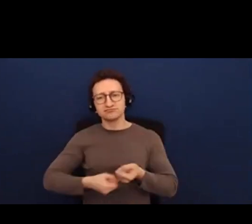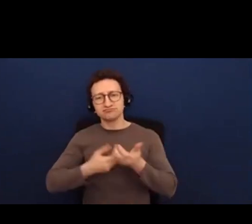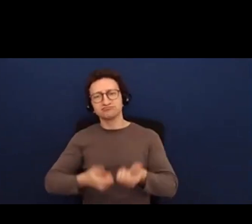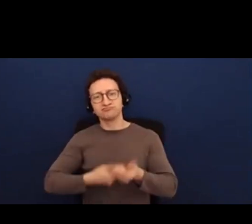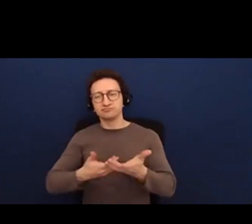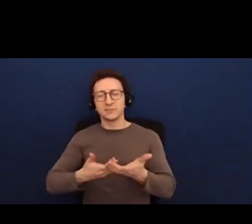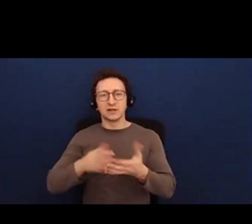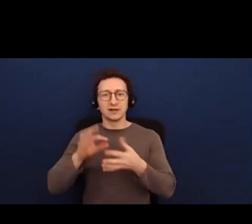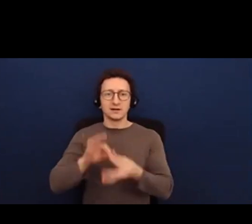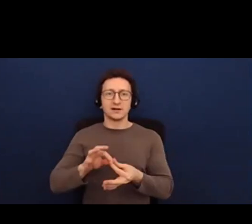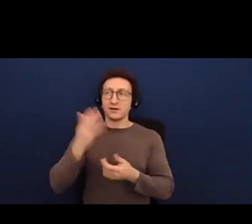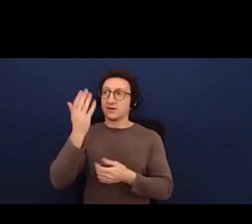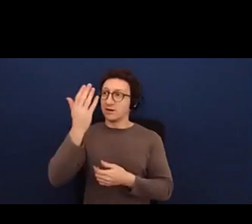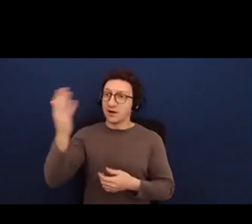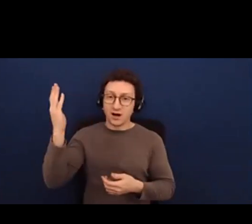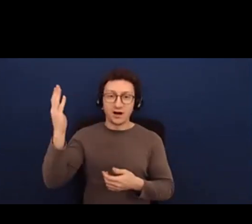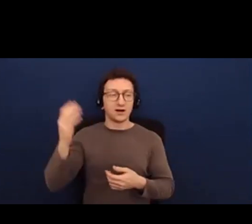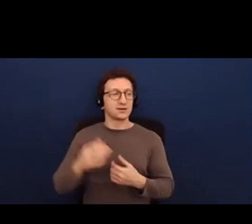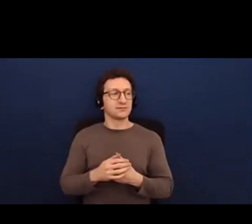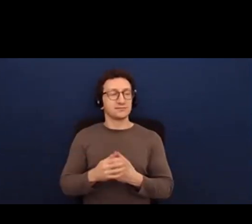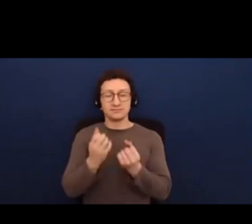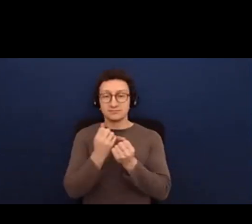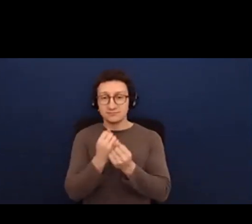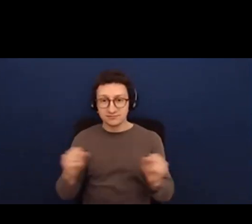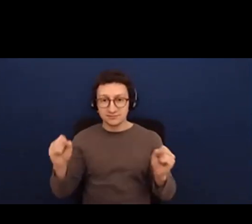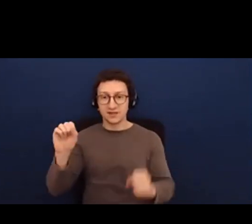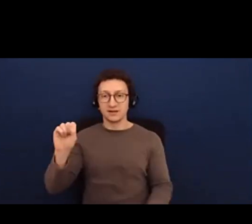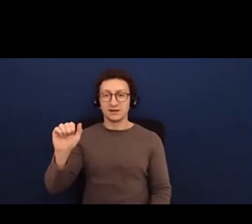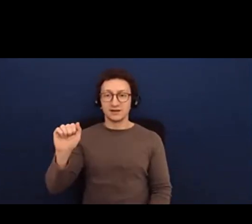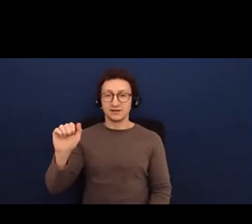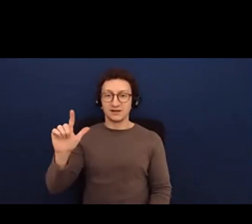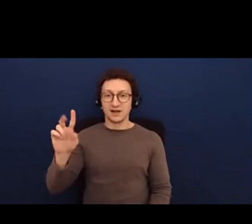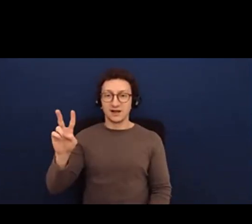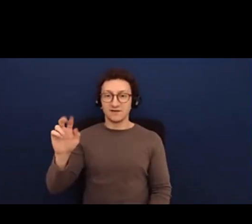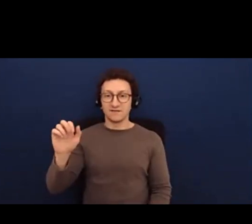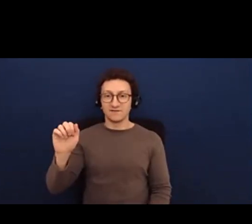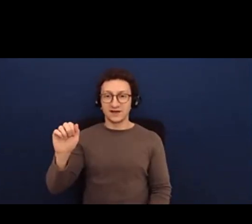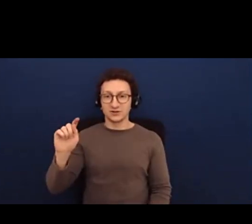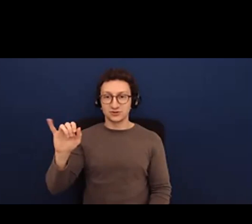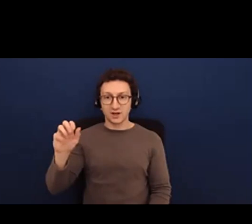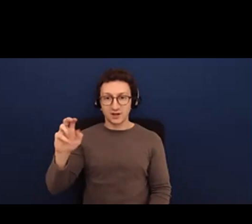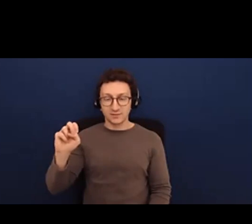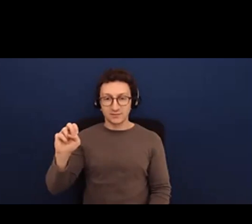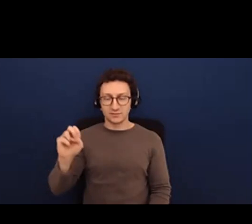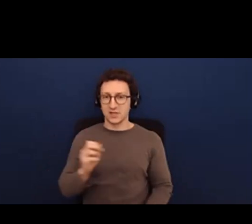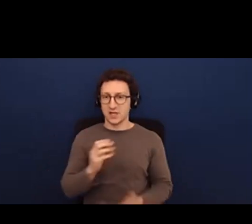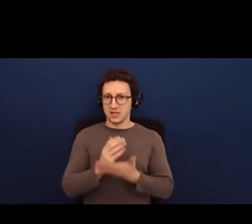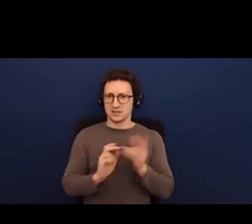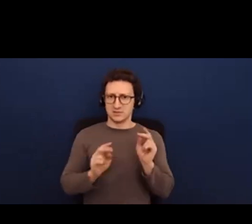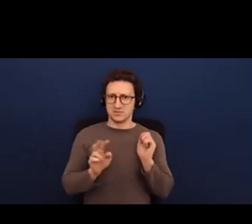of the concept of salvation. That is bothersome to some people because they think of it